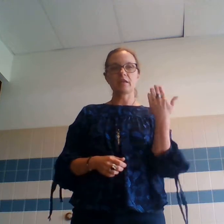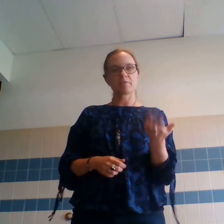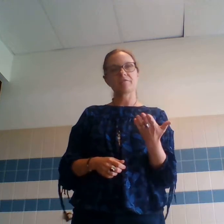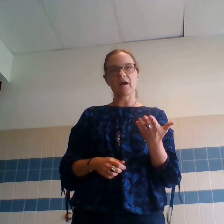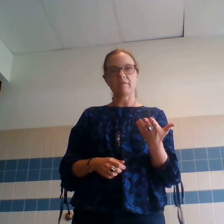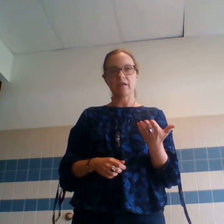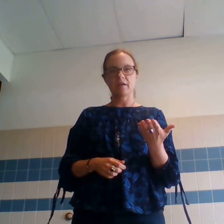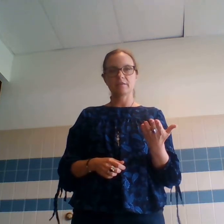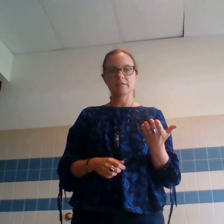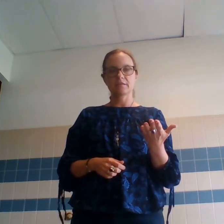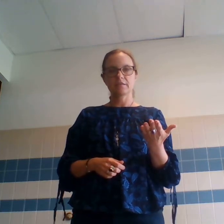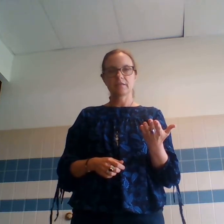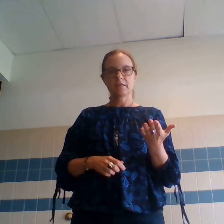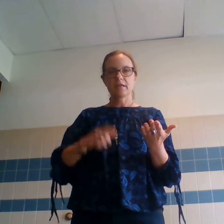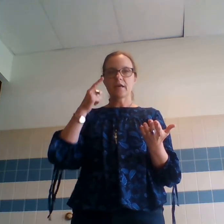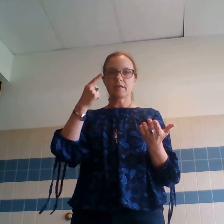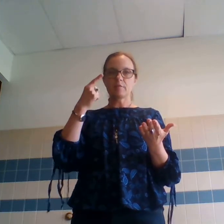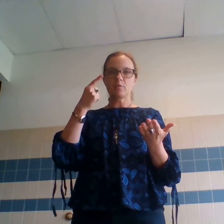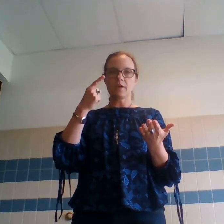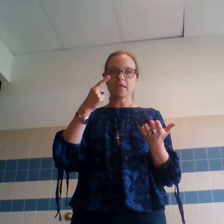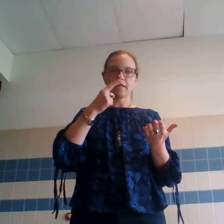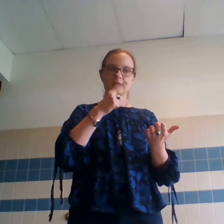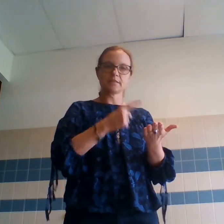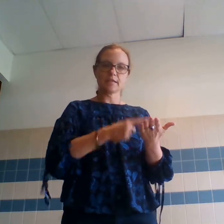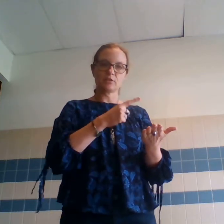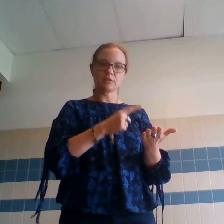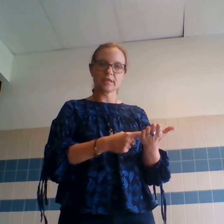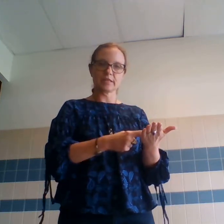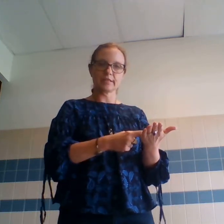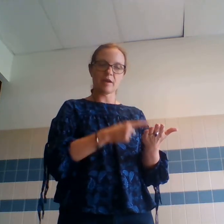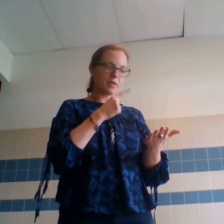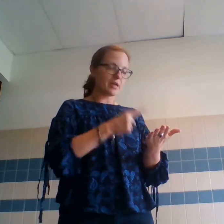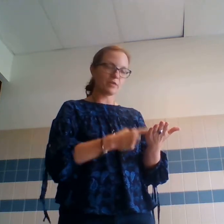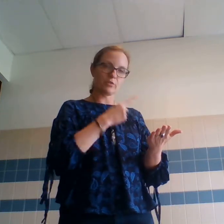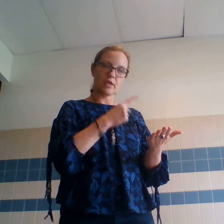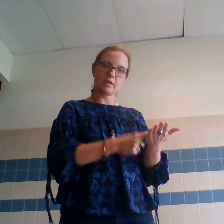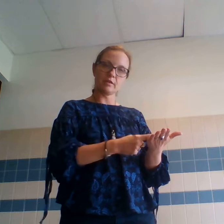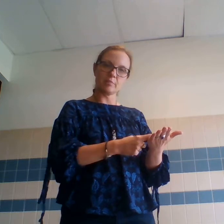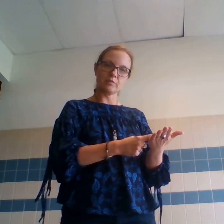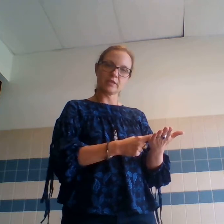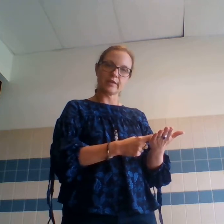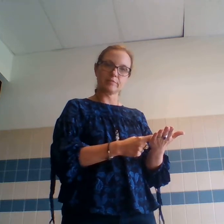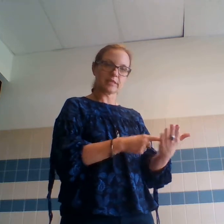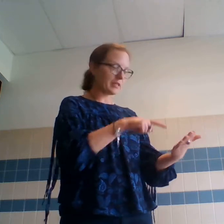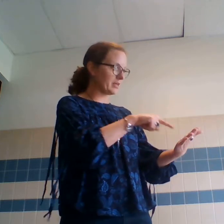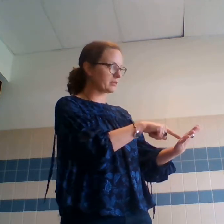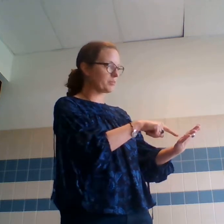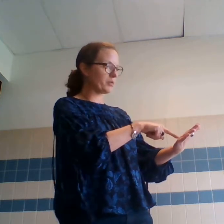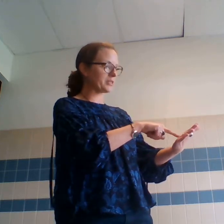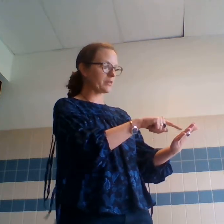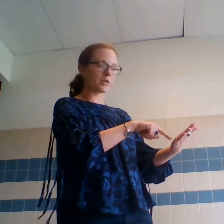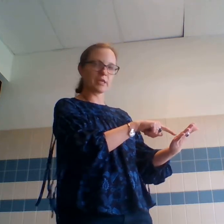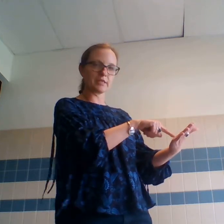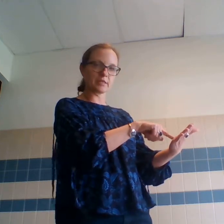number 5 hand and a number 1 hand, and you just kind of tap it on your hand a couple of times. Like, these are the points that we're going to